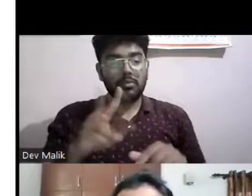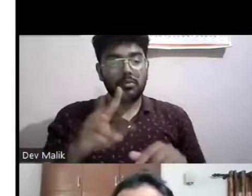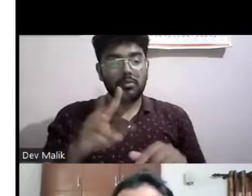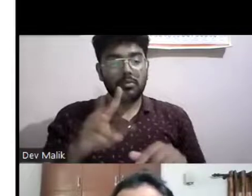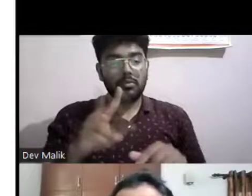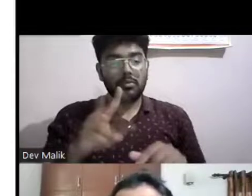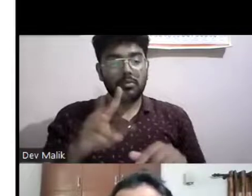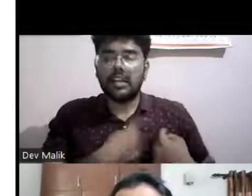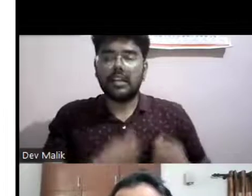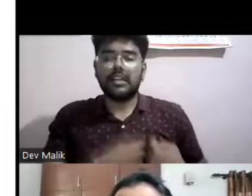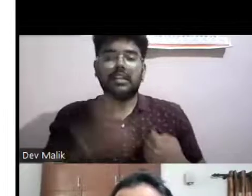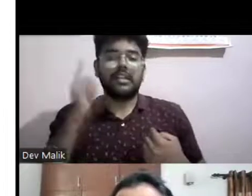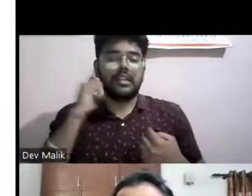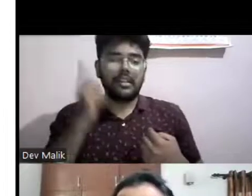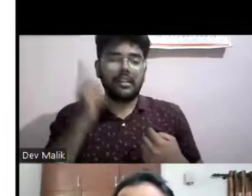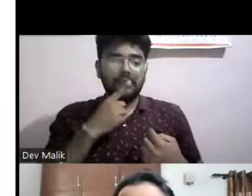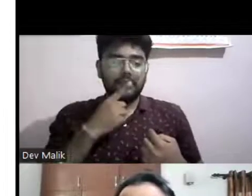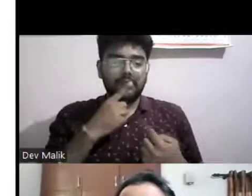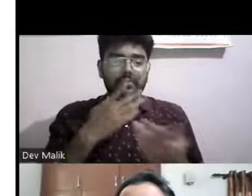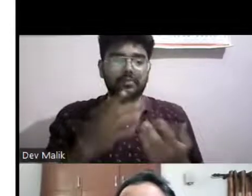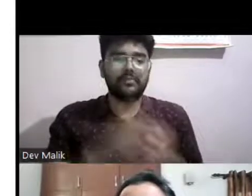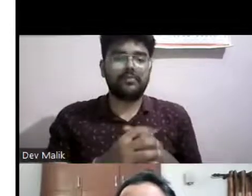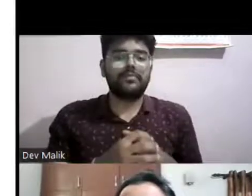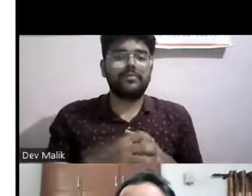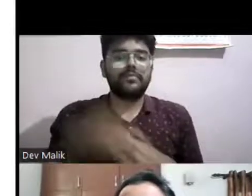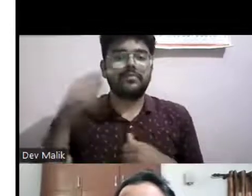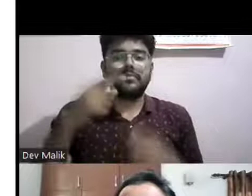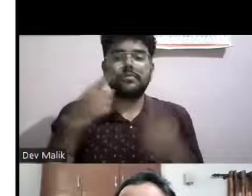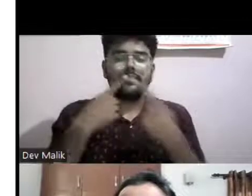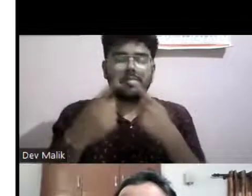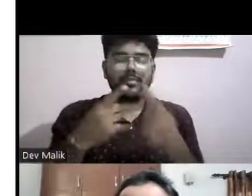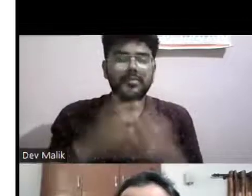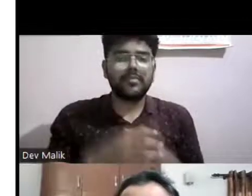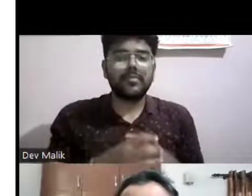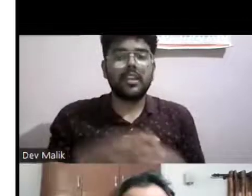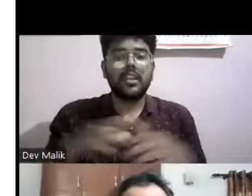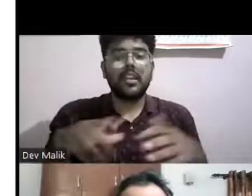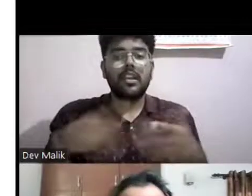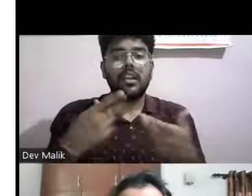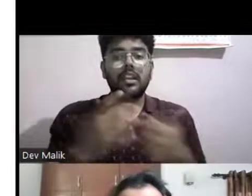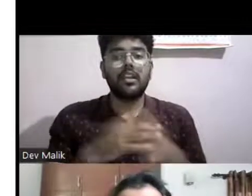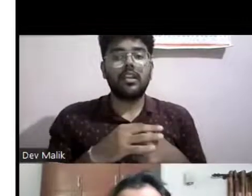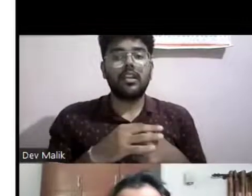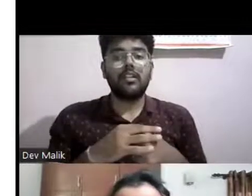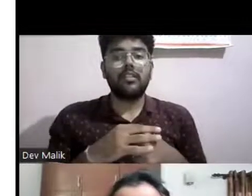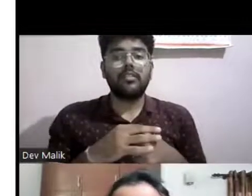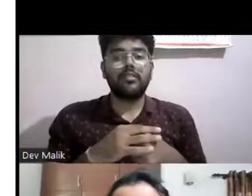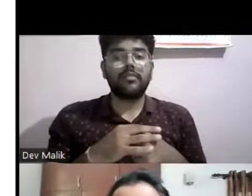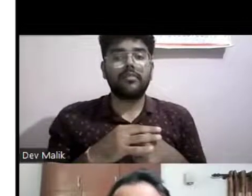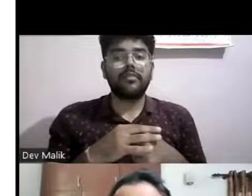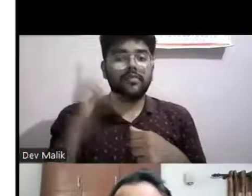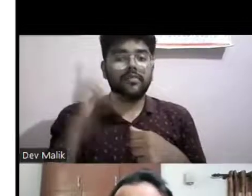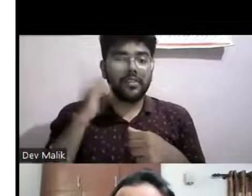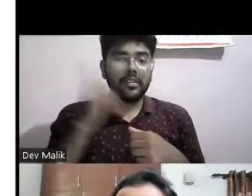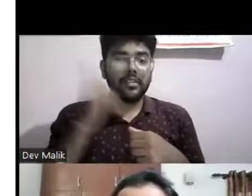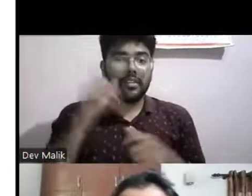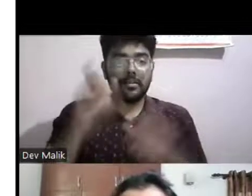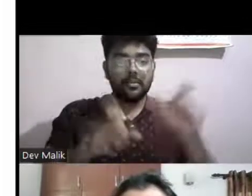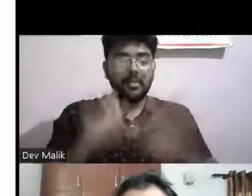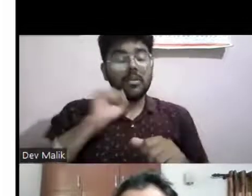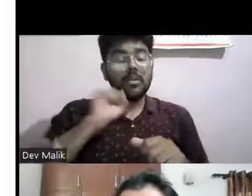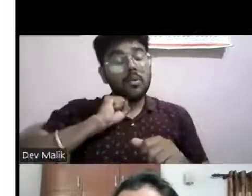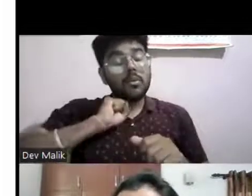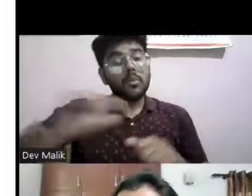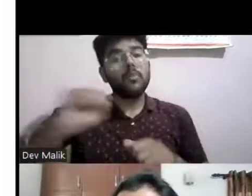writing in terms of deaf people writing for themselves, in terms of blind